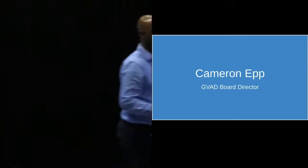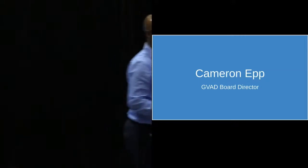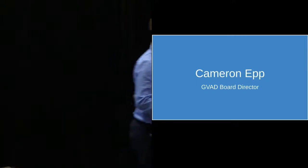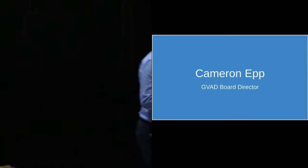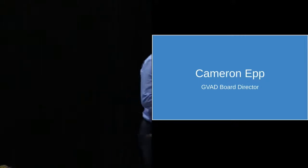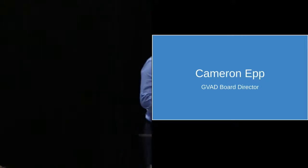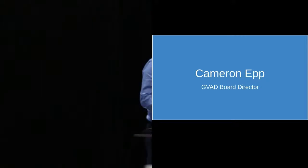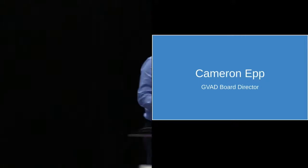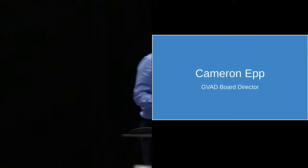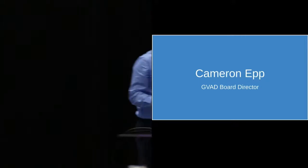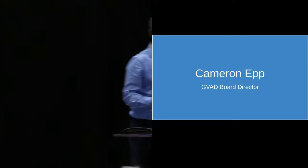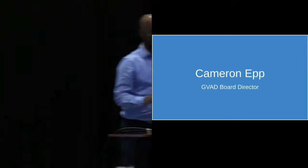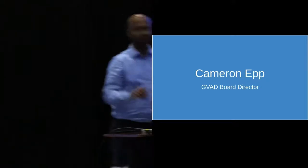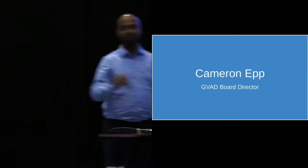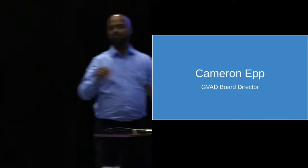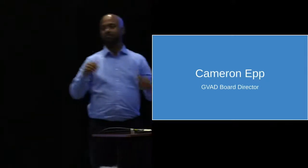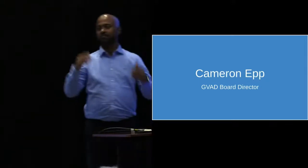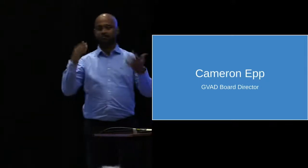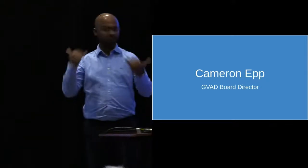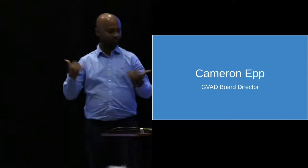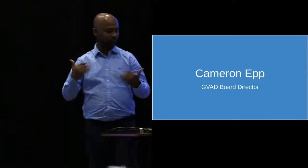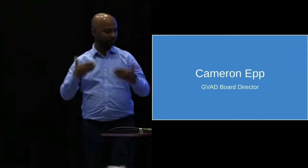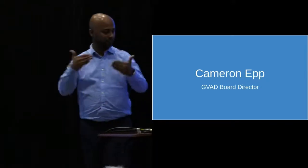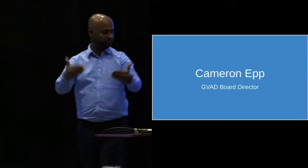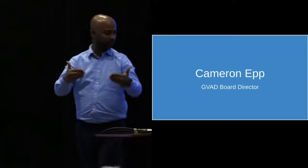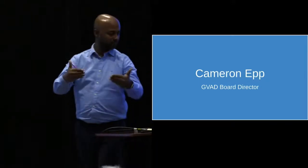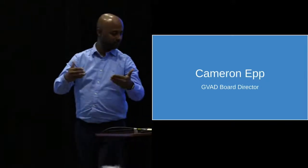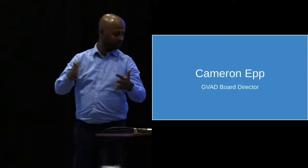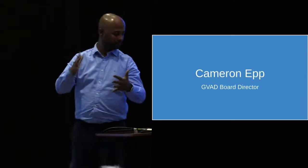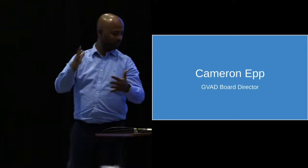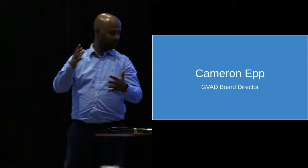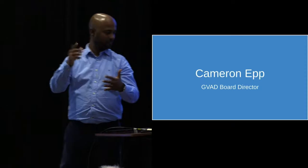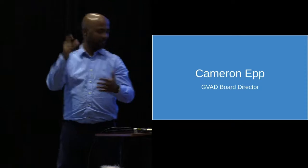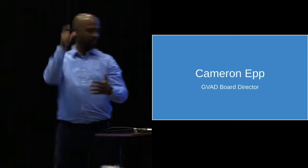Making sure our interpreters are all right, keeping up.